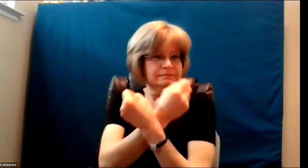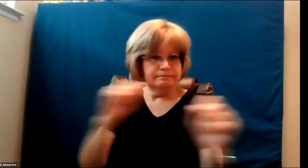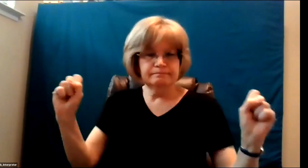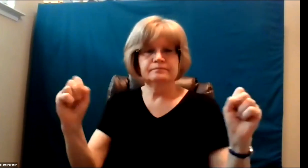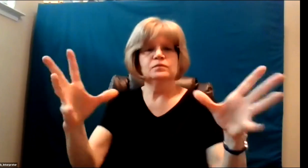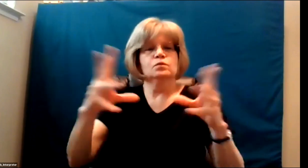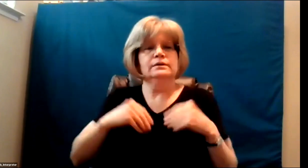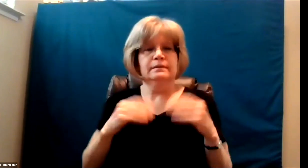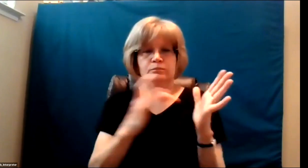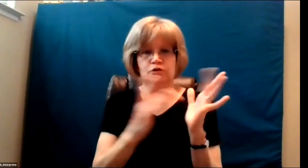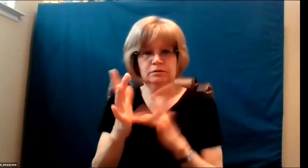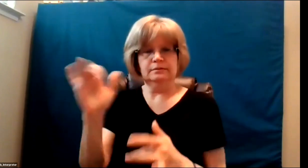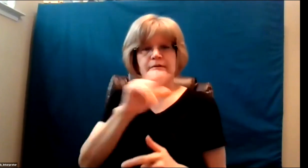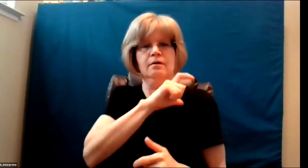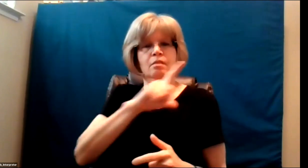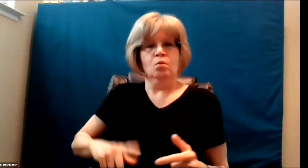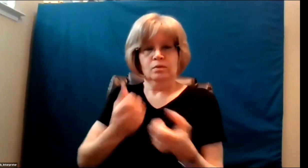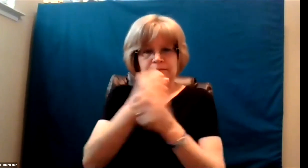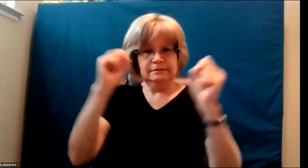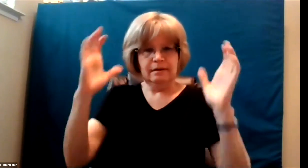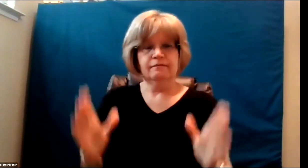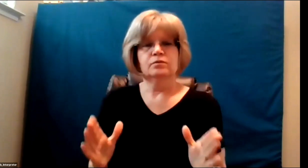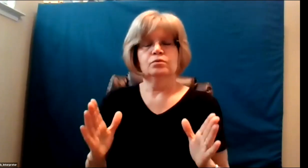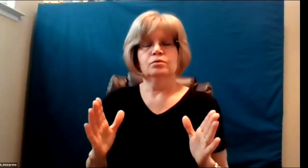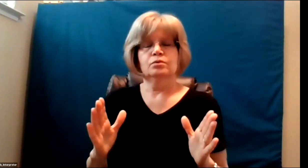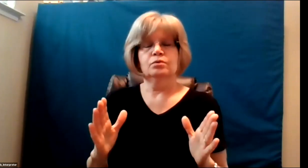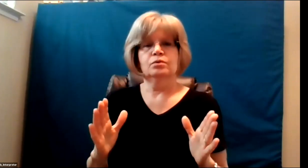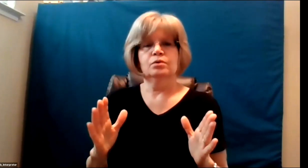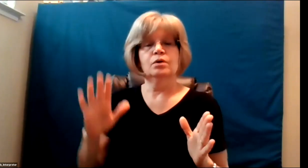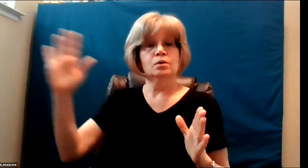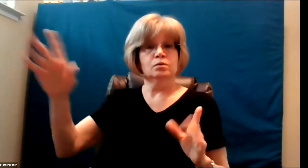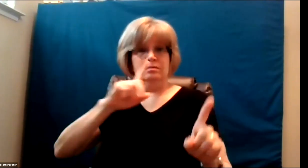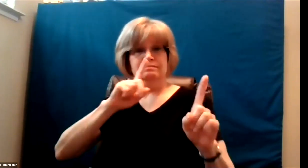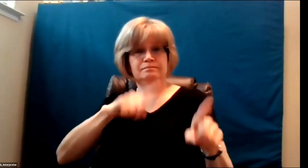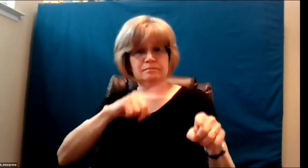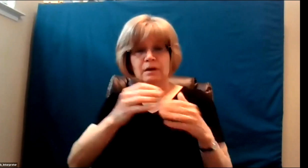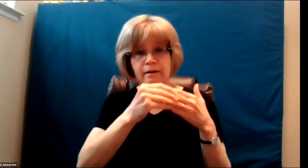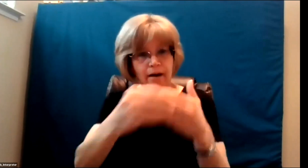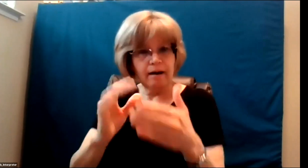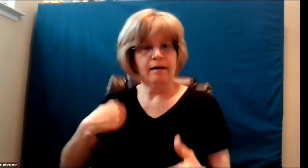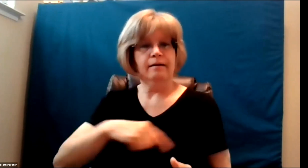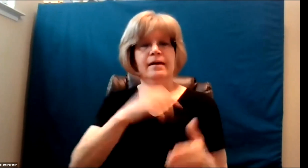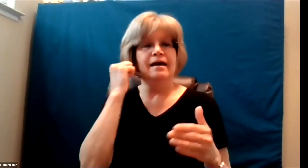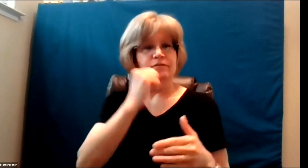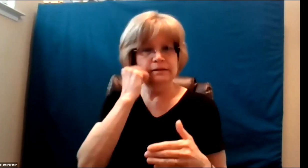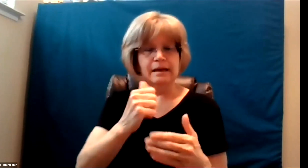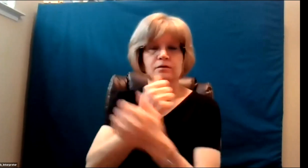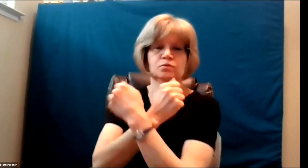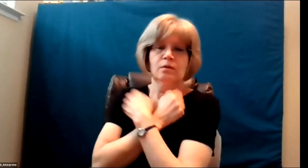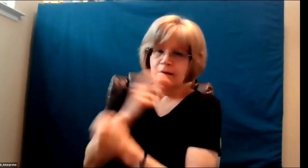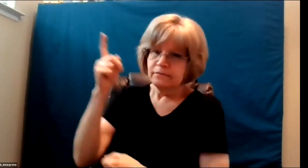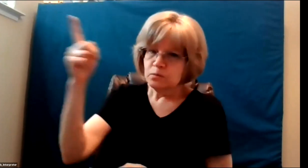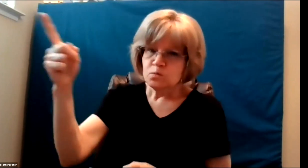accepting Jesus as our Lord and Savior. Let your commandments guide us every day, that we should love you,